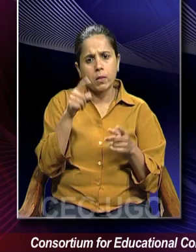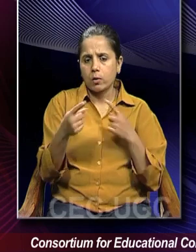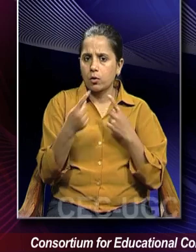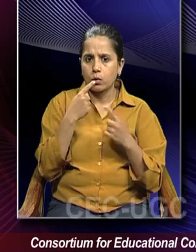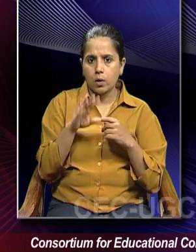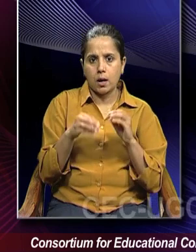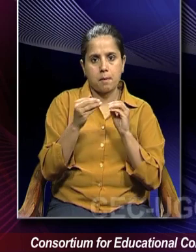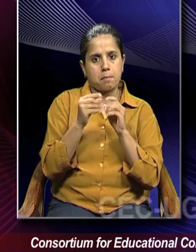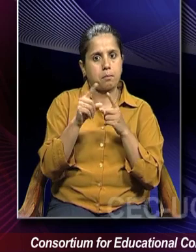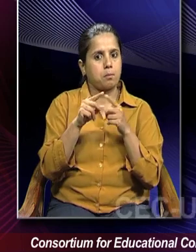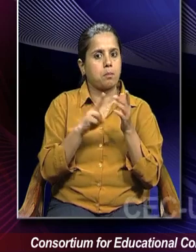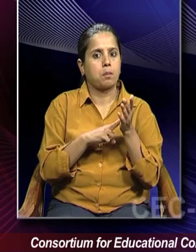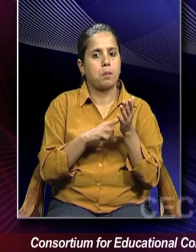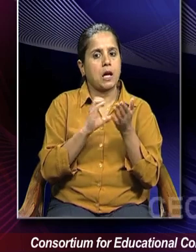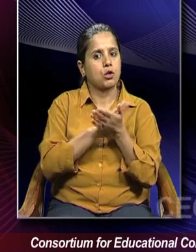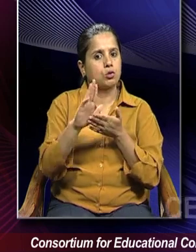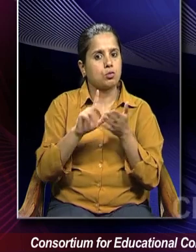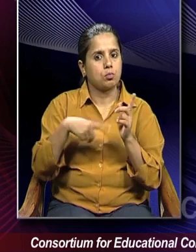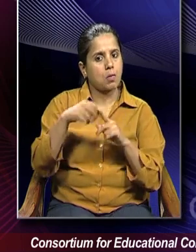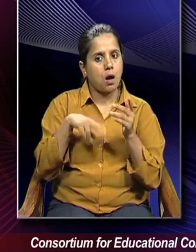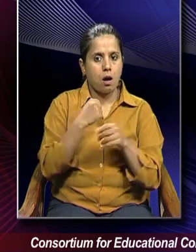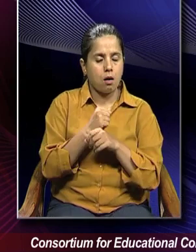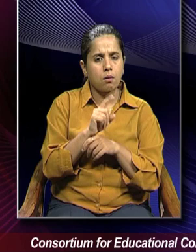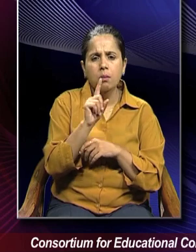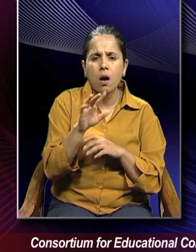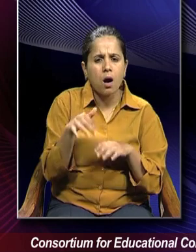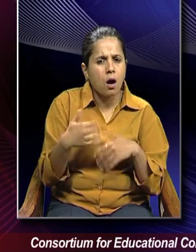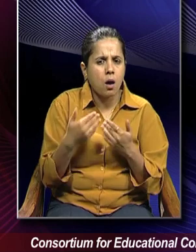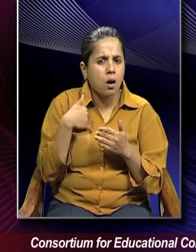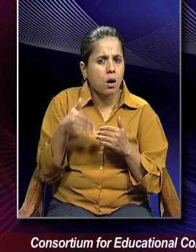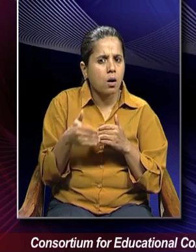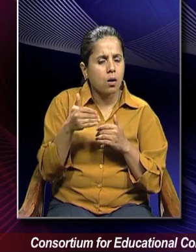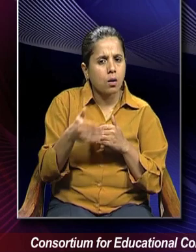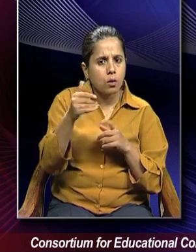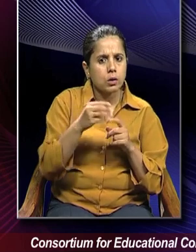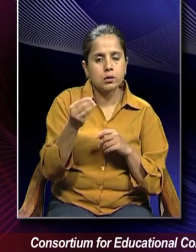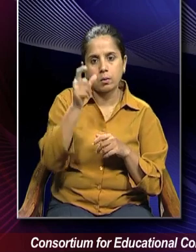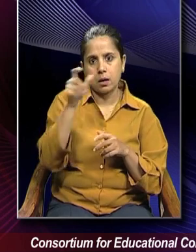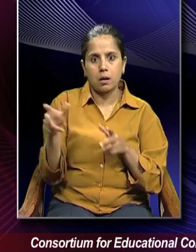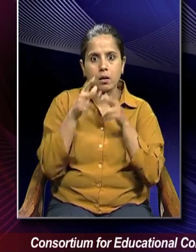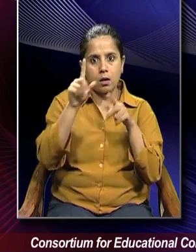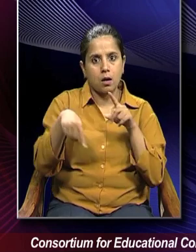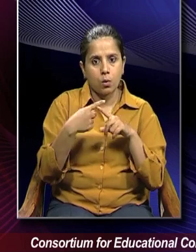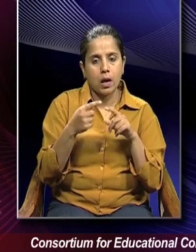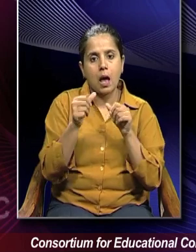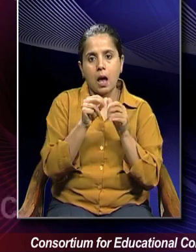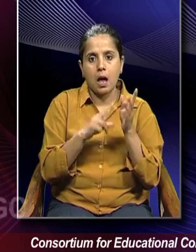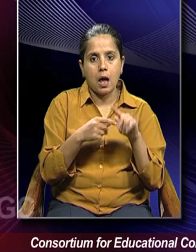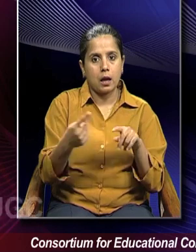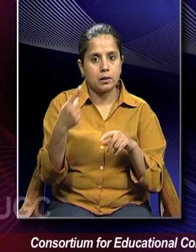about benchmarking, but how we are going to take when somebody is telling you about